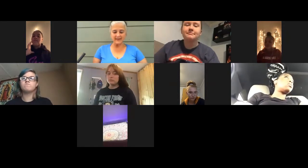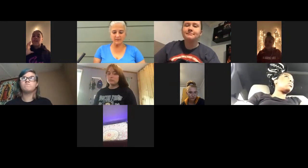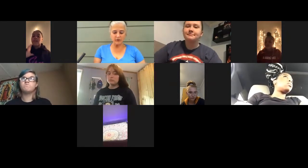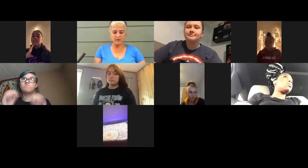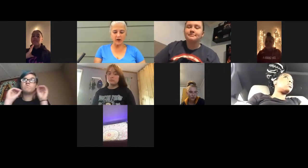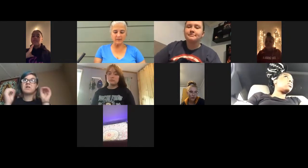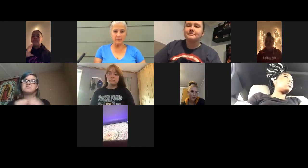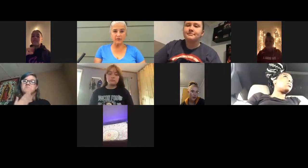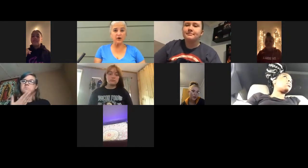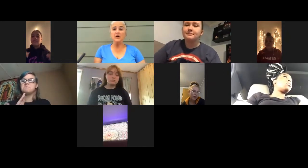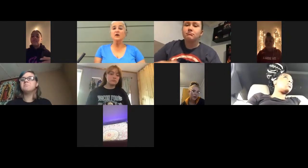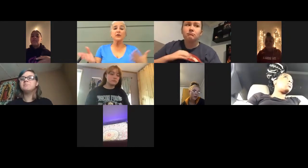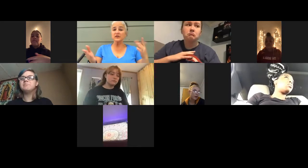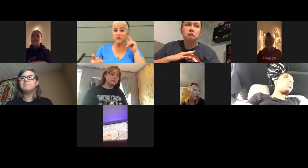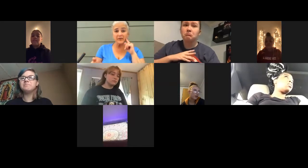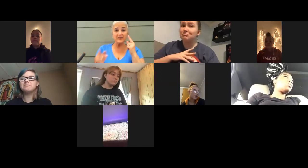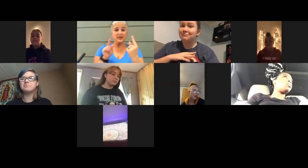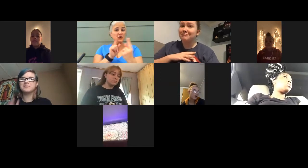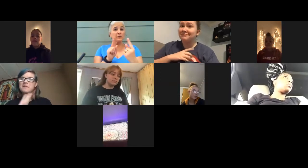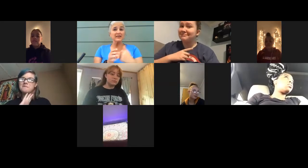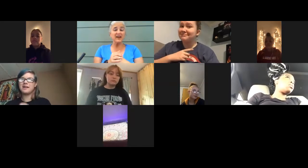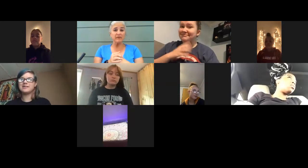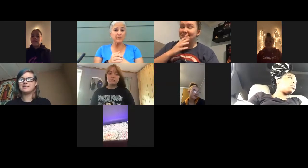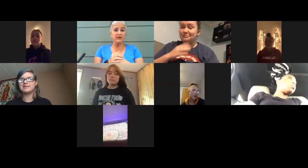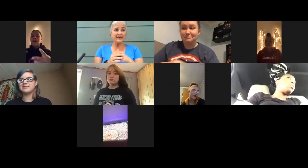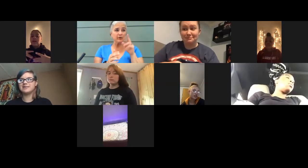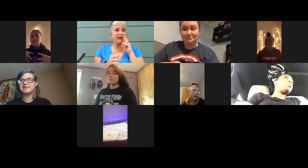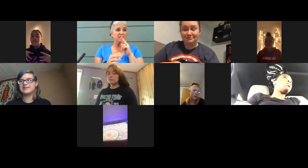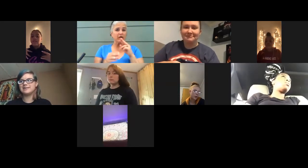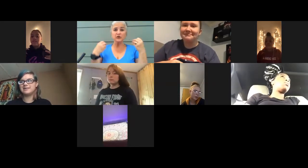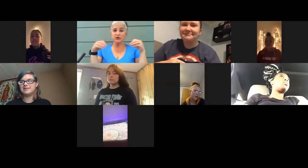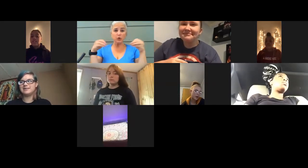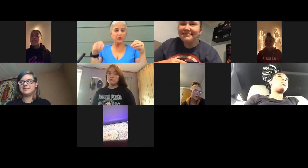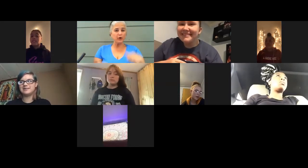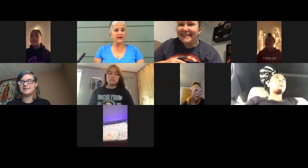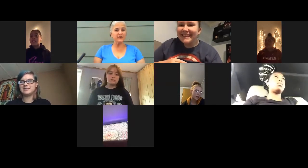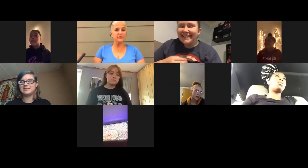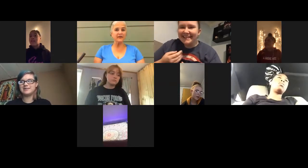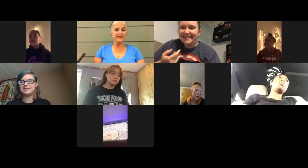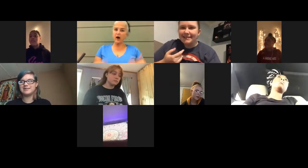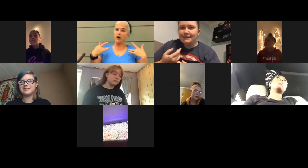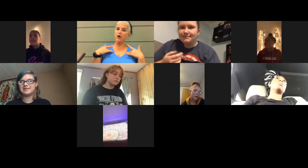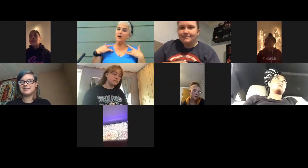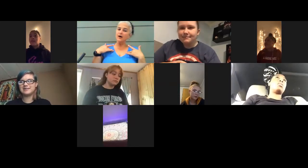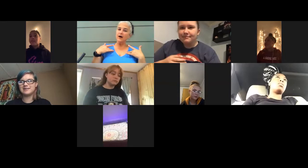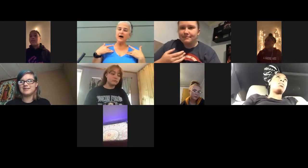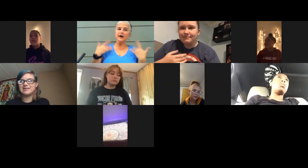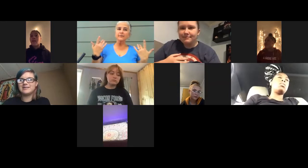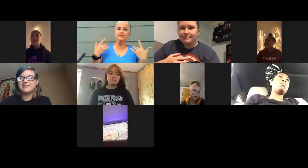makes sense when you're talking to people. So those of you who meet deaf people, like at a restaurant or a store you're working, you can be like,